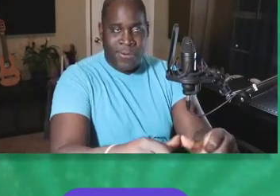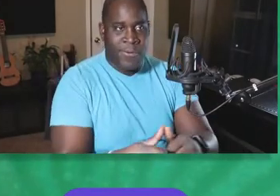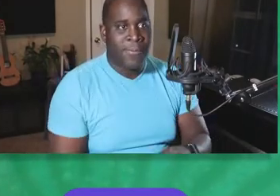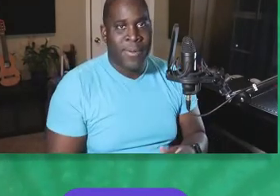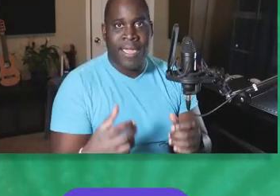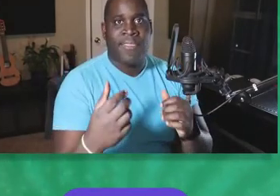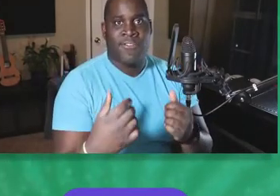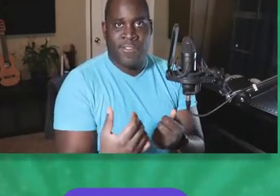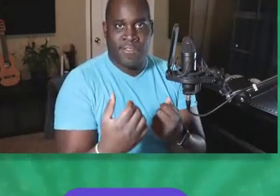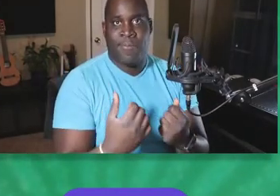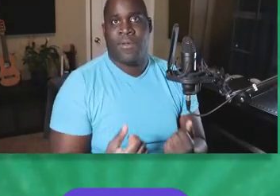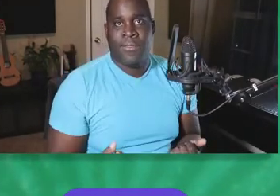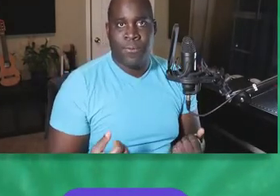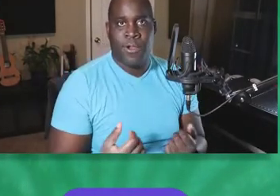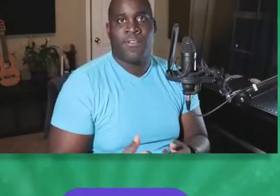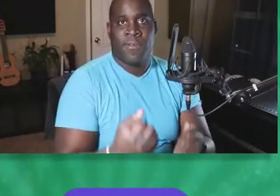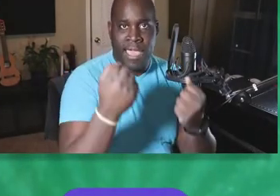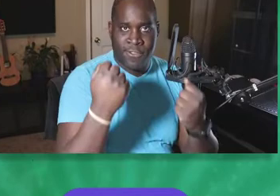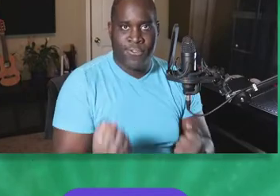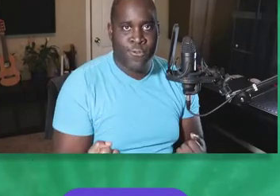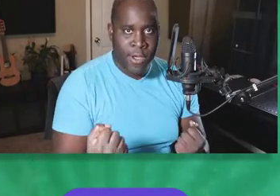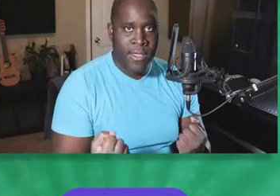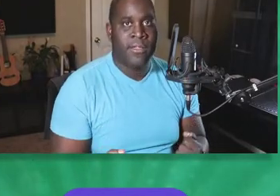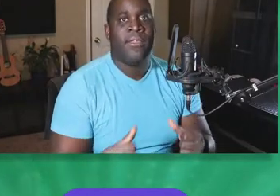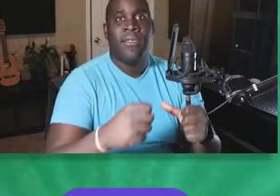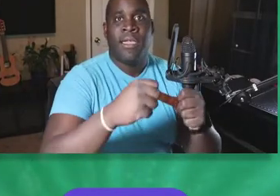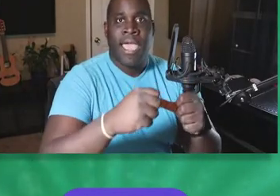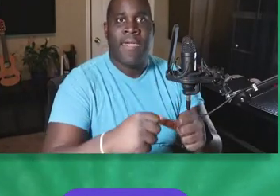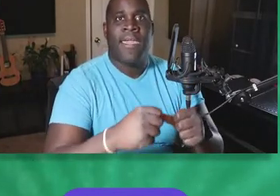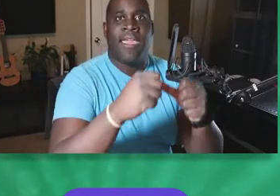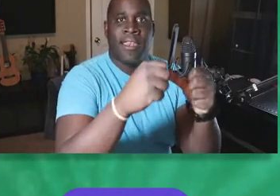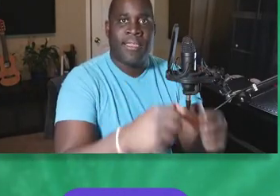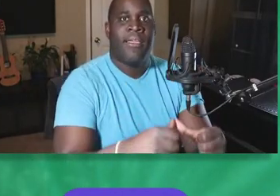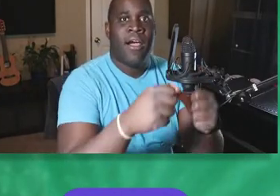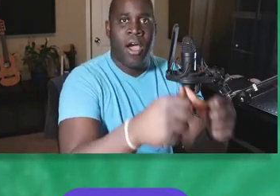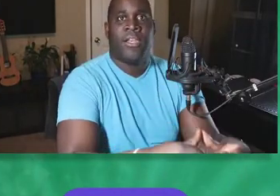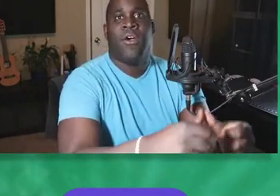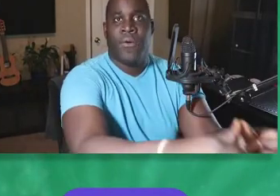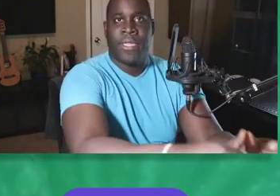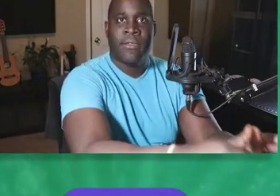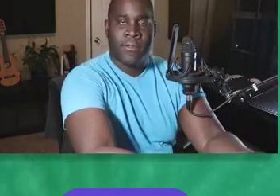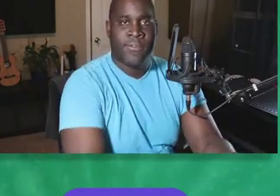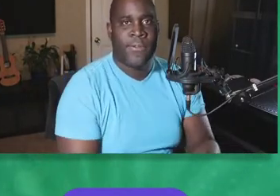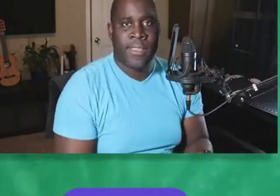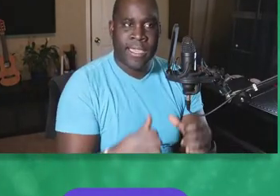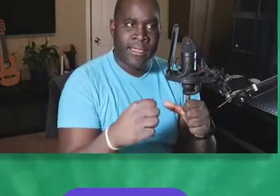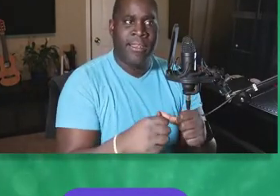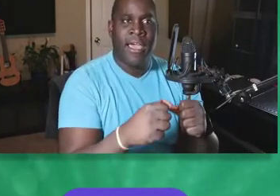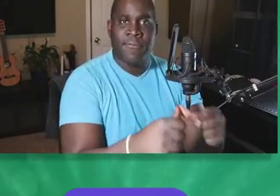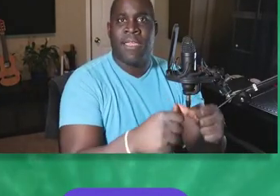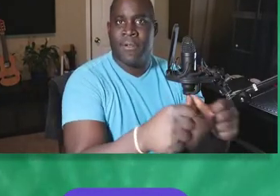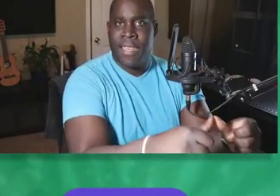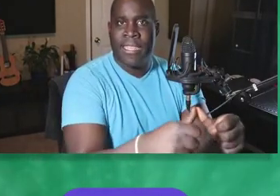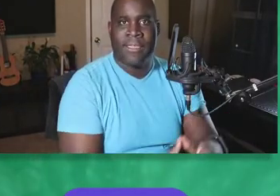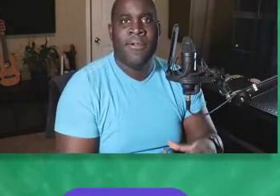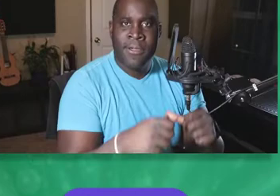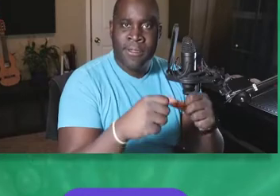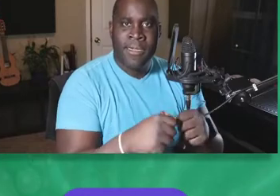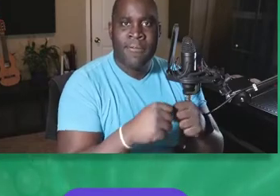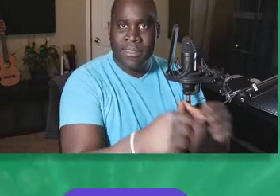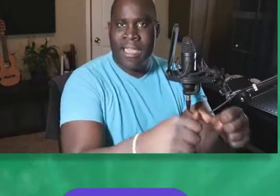this means durable, but I think she's separating the words as strong and then ongoing. So, like,